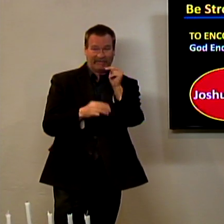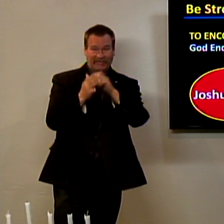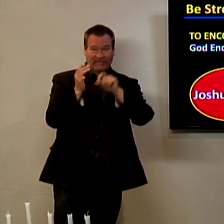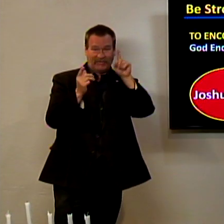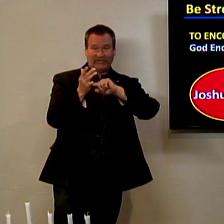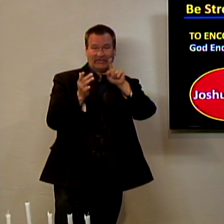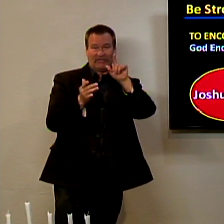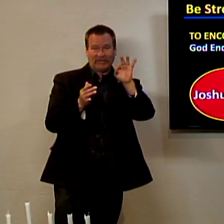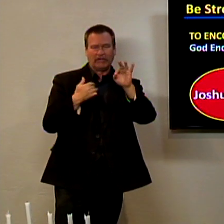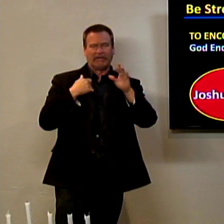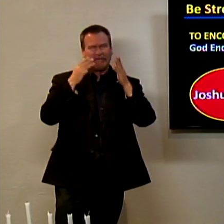Joshua 1:9